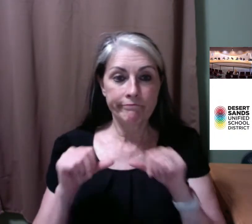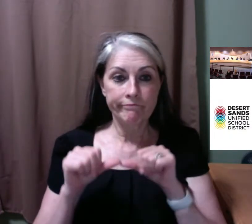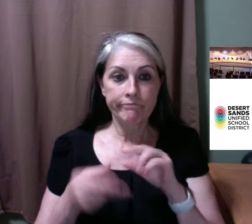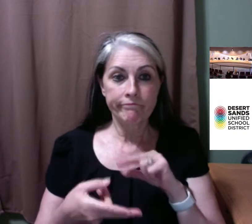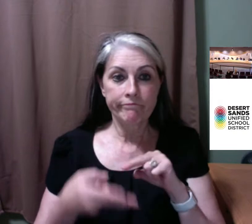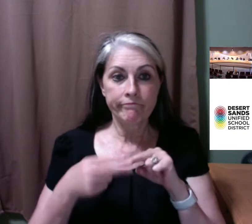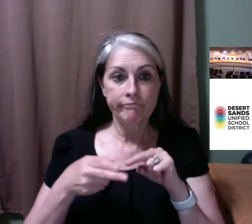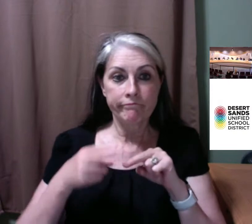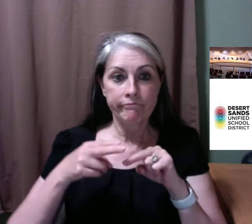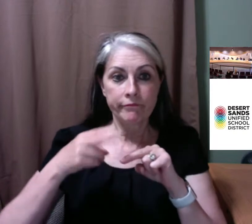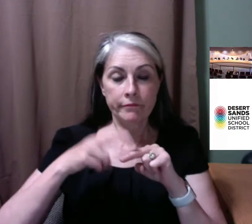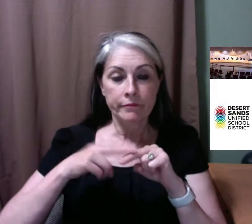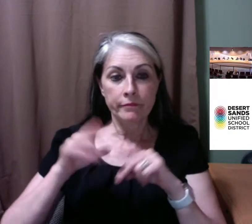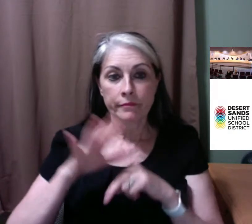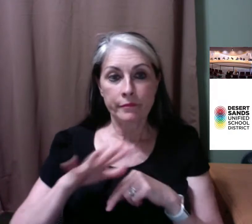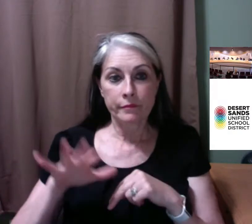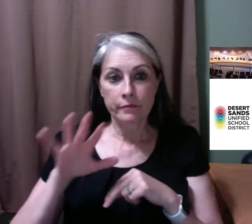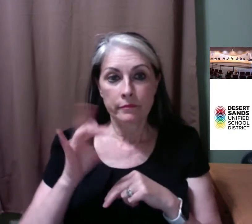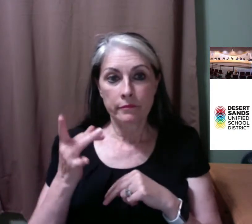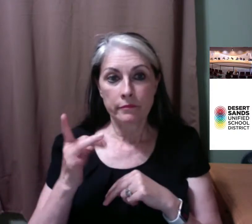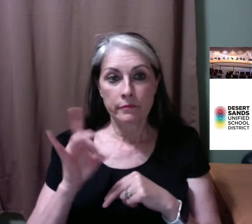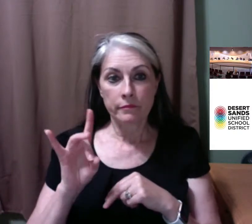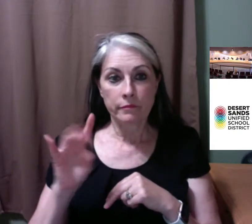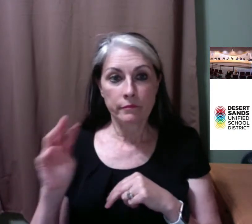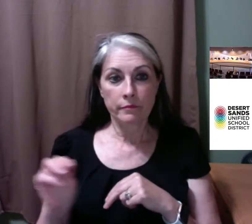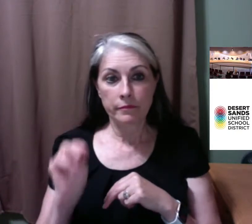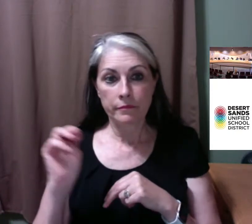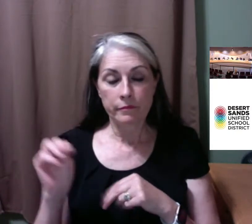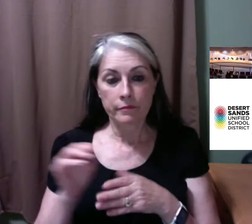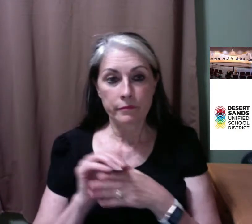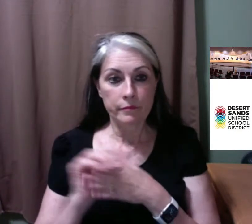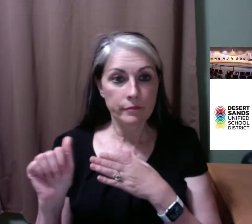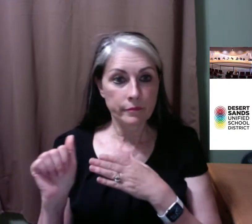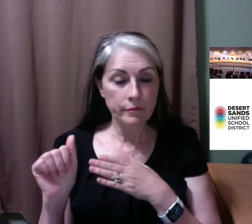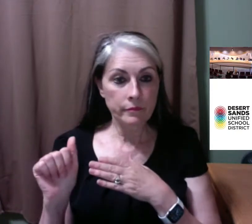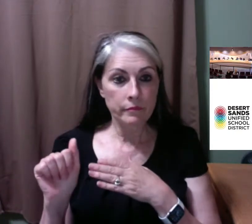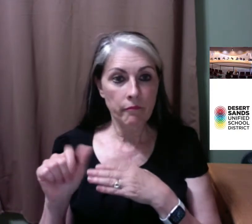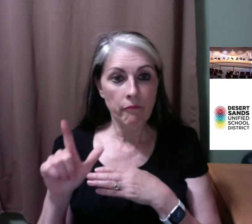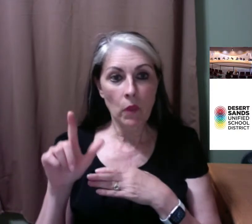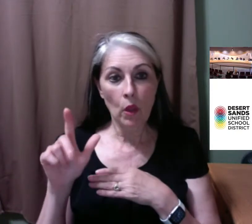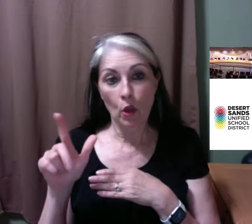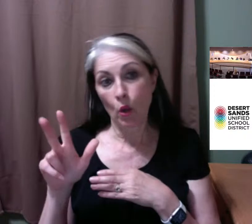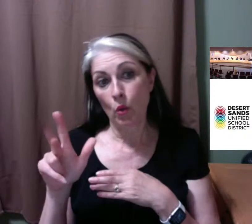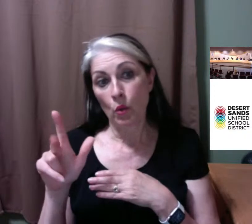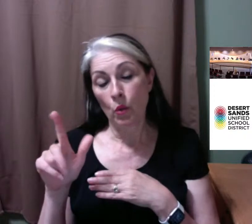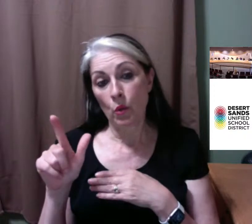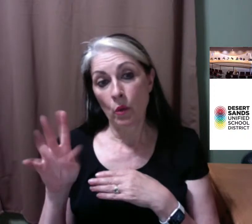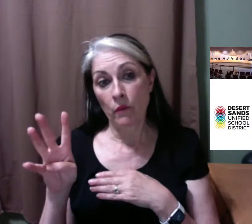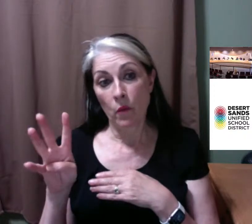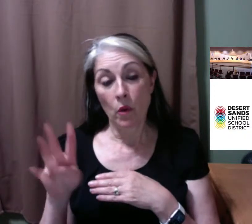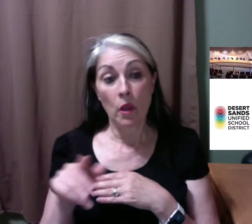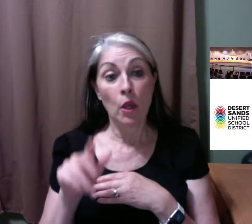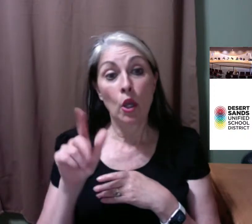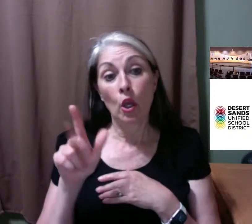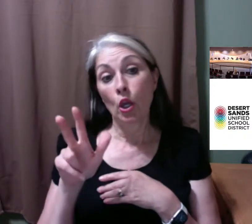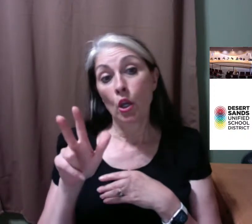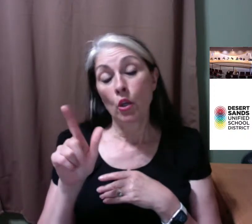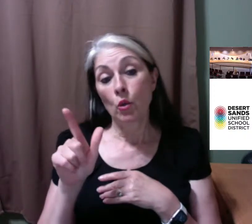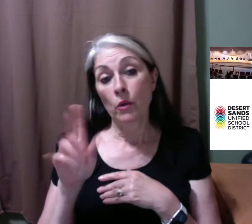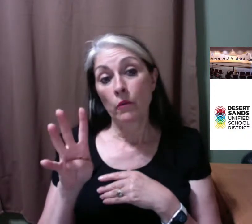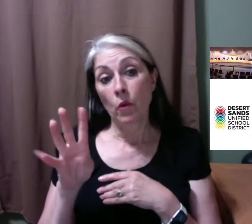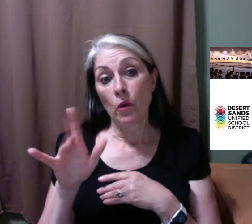increase of about $18 million in 23-24. Now in 24-25